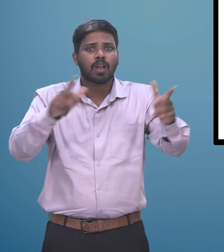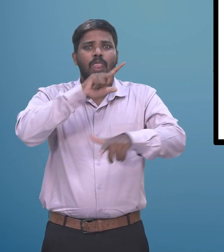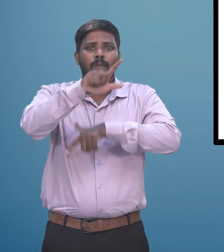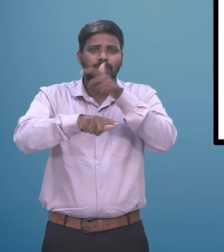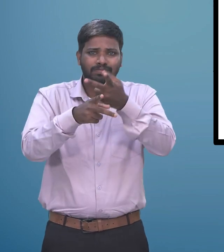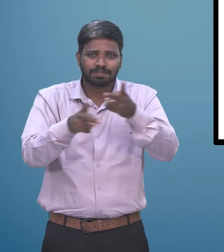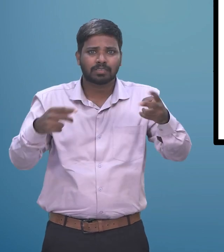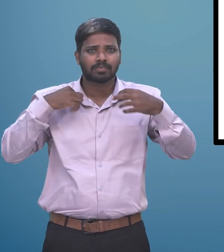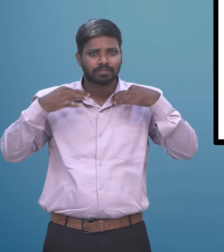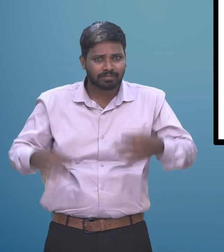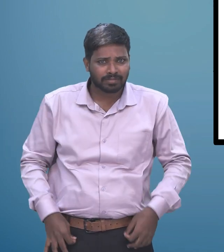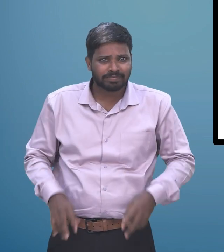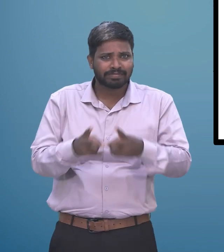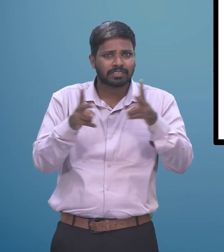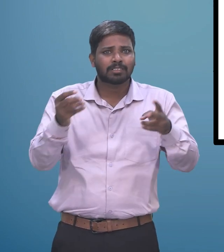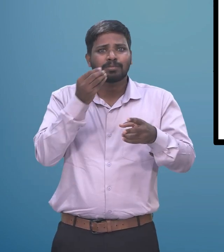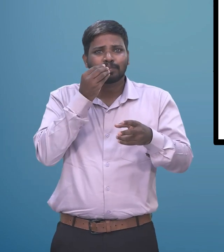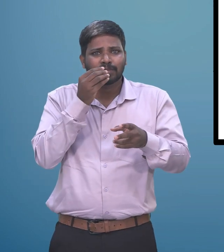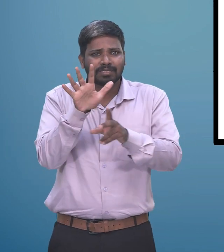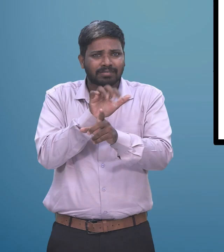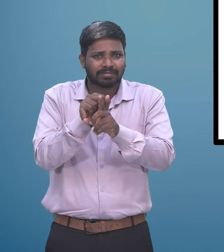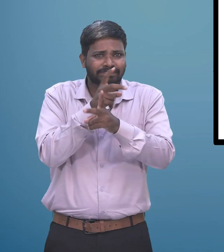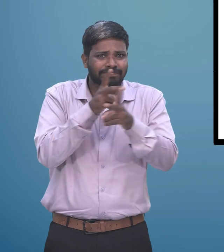people, languages, dresses, foods, festivals, and customs.